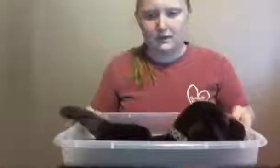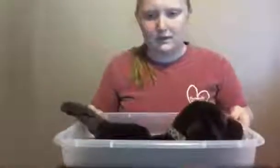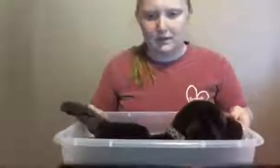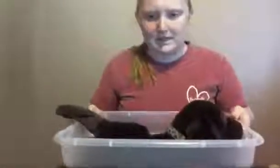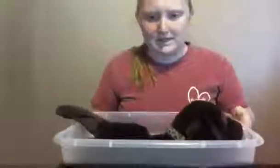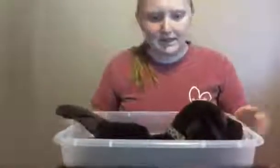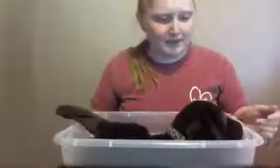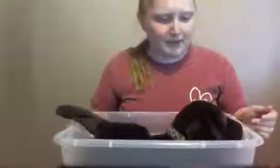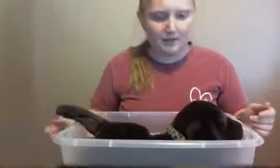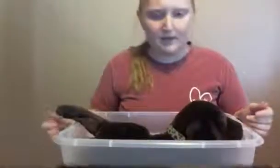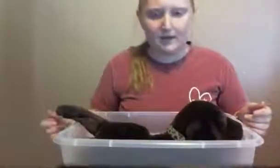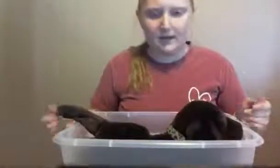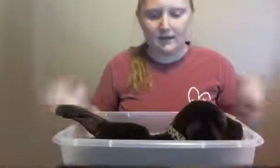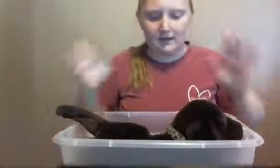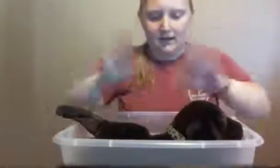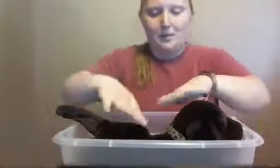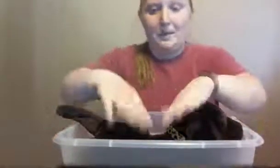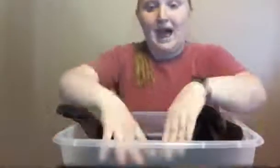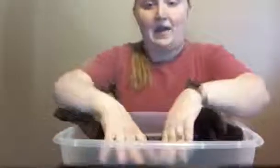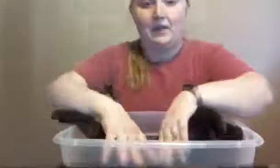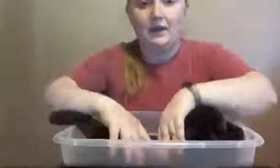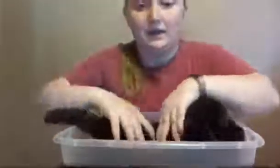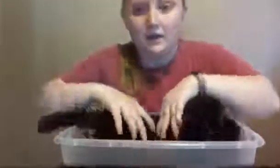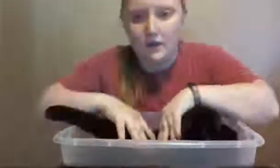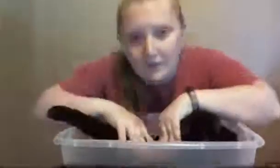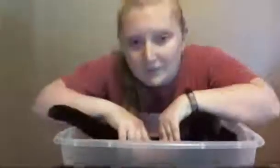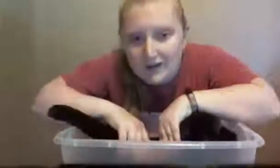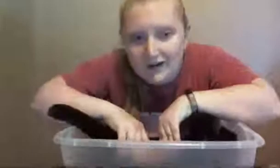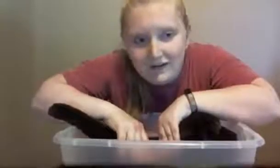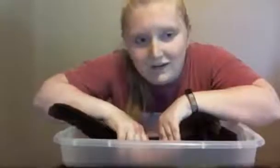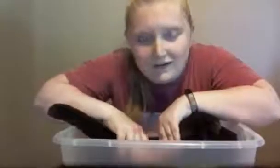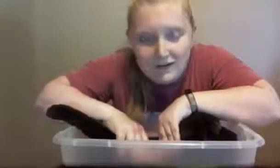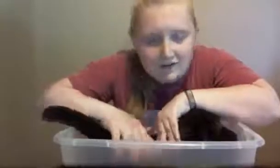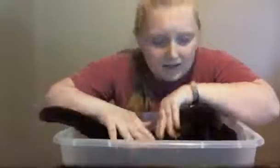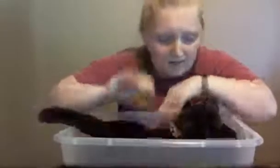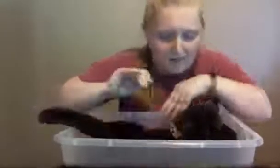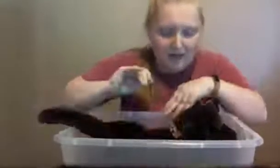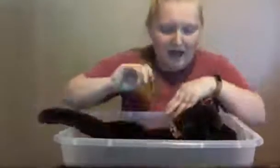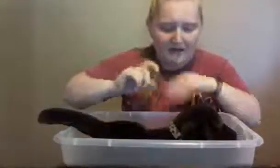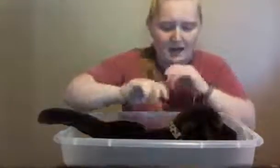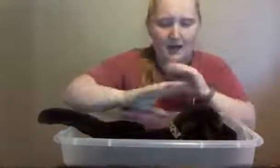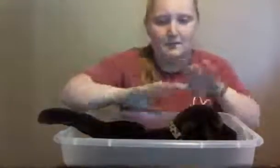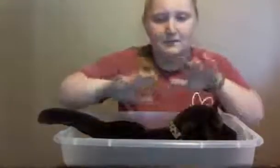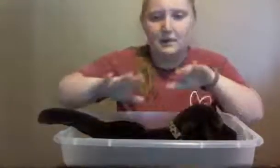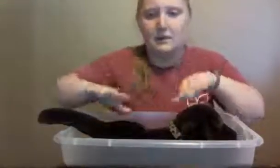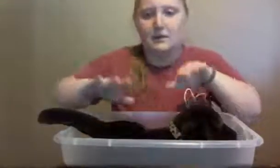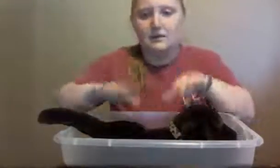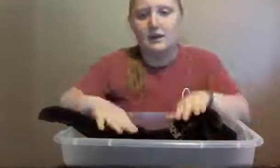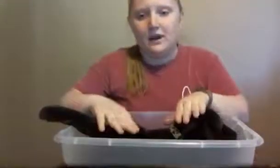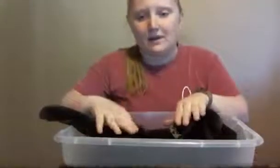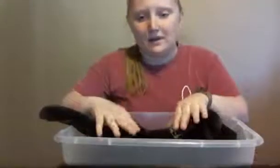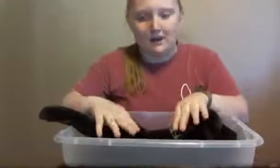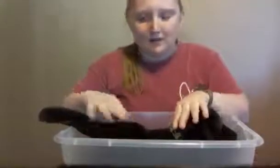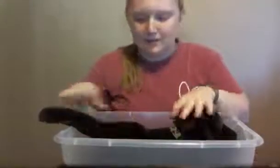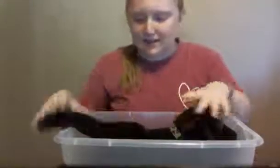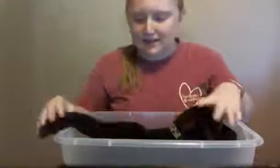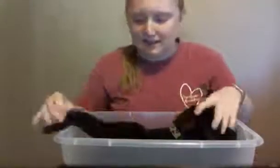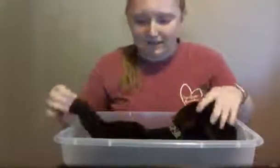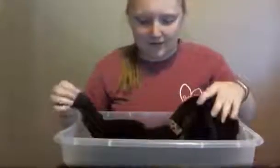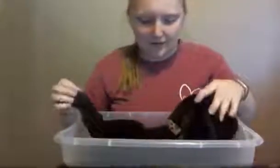So my stuffed animal is in his little bath. So we're going to do a stuffed animal bath time. So I have my stuffed animal